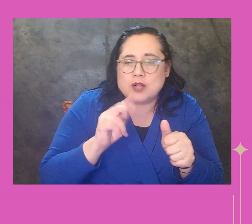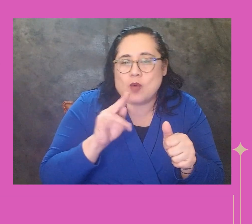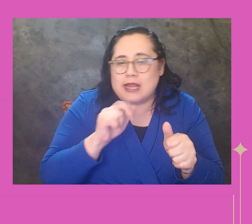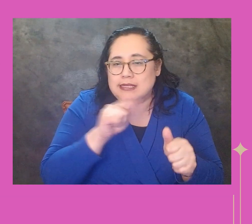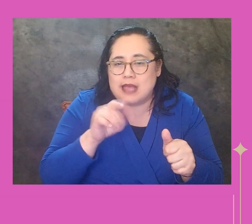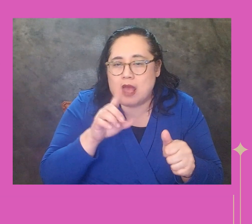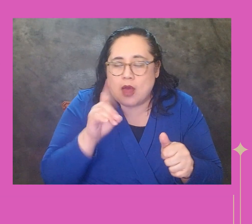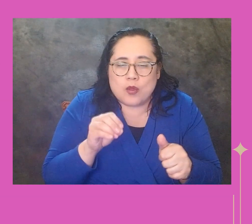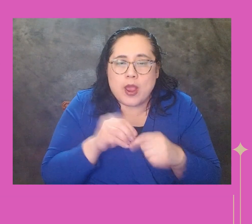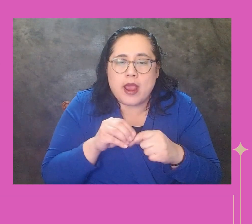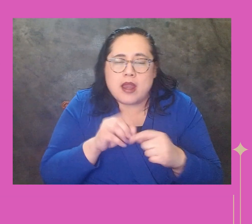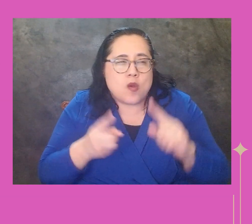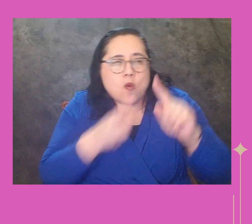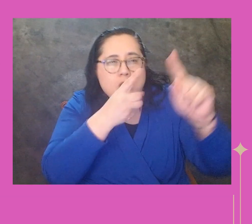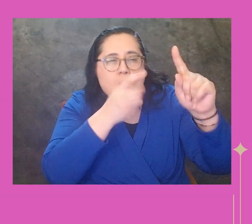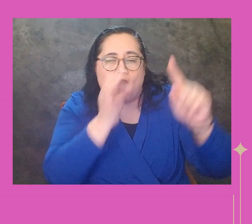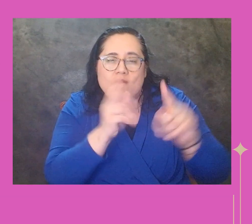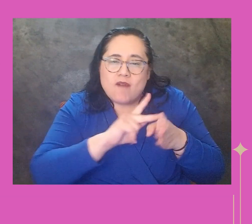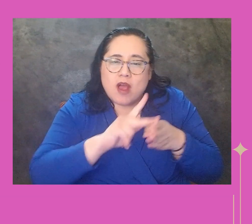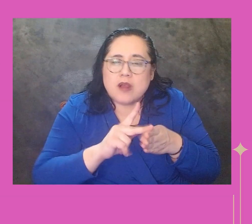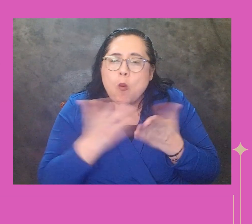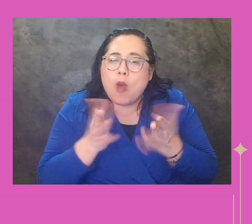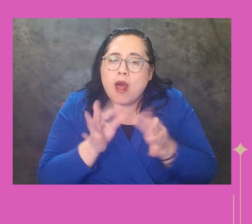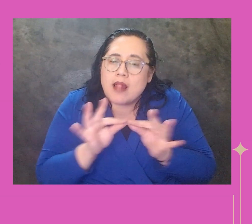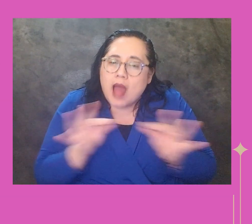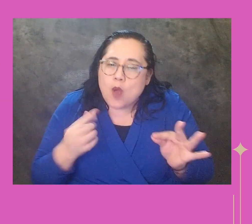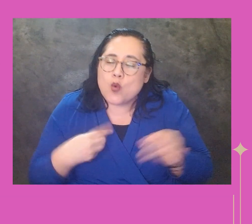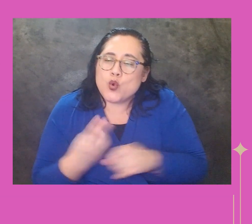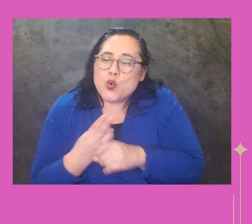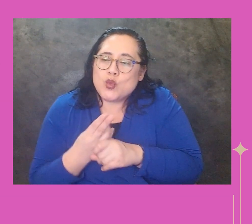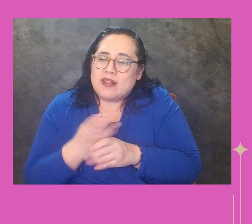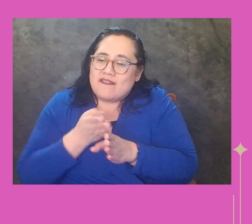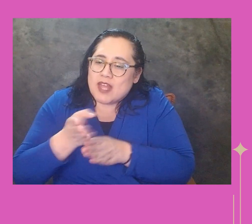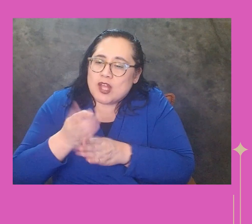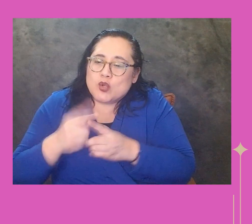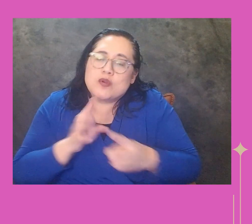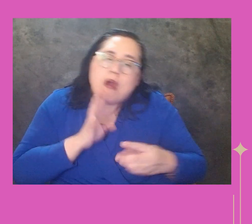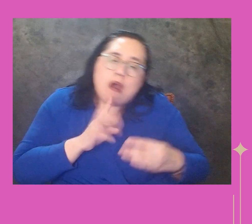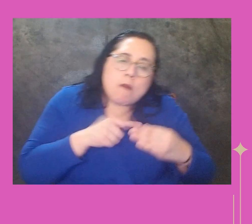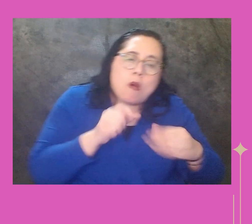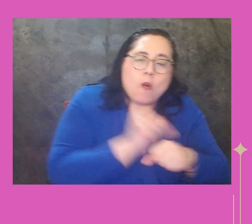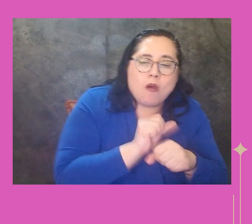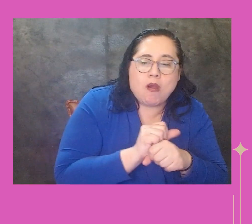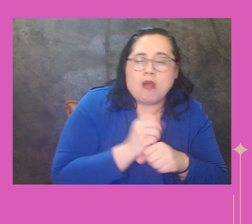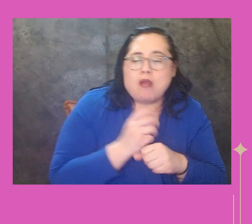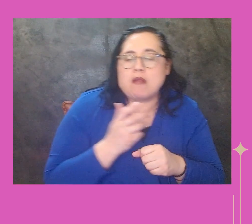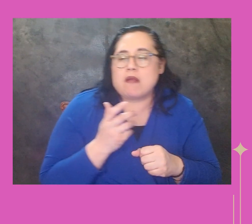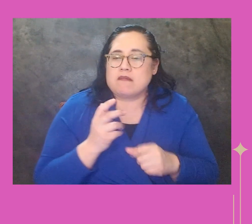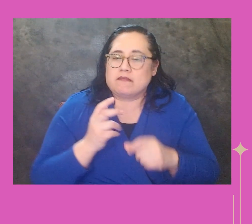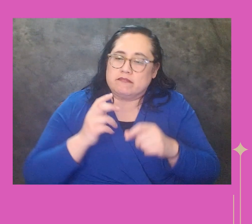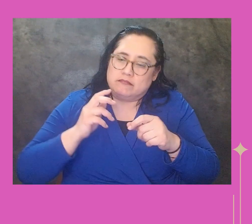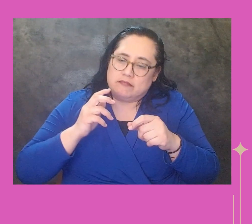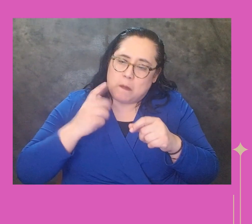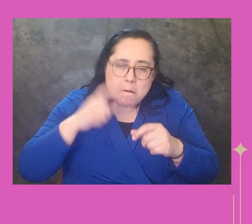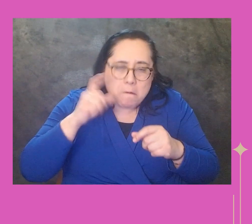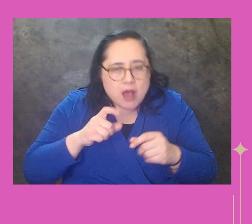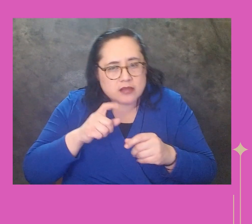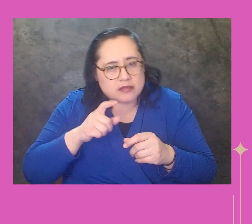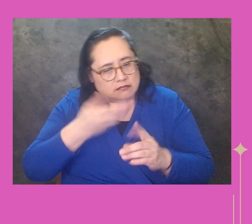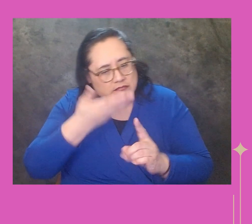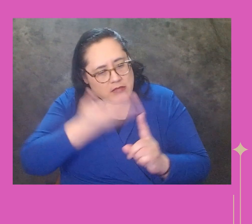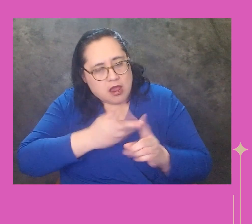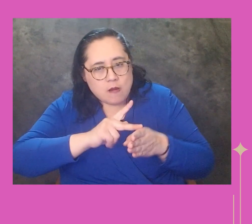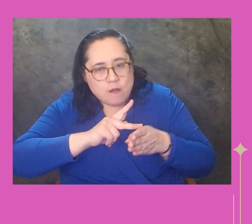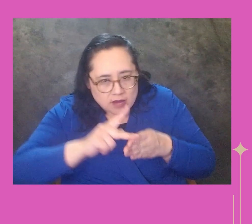that the field uses to talk about the work. We must be a professional who is active in the